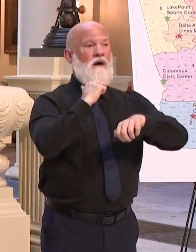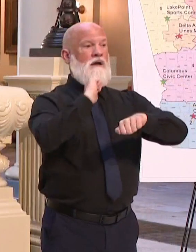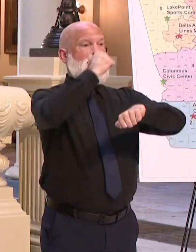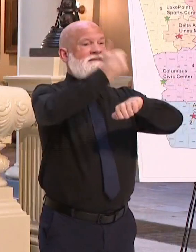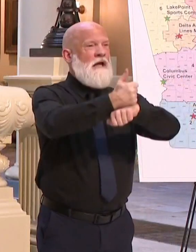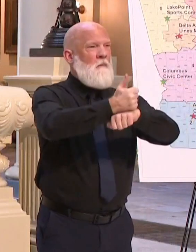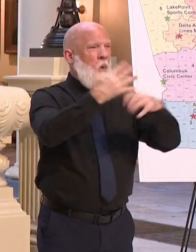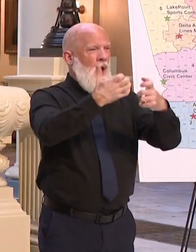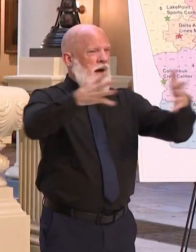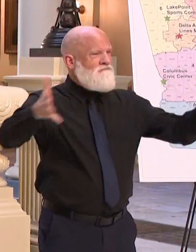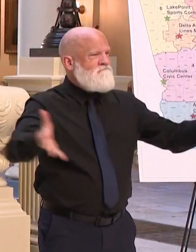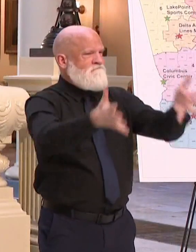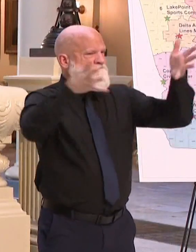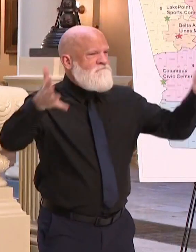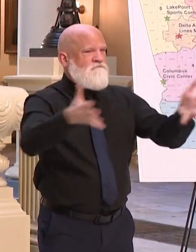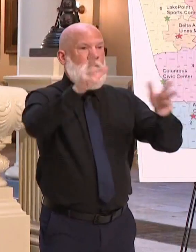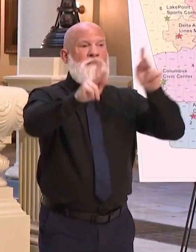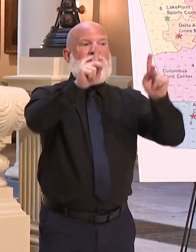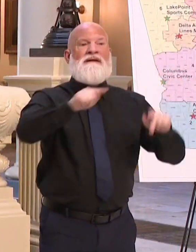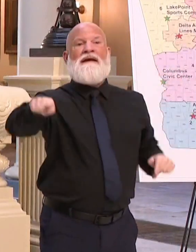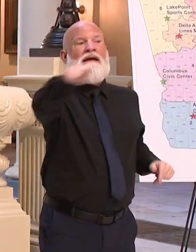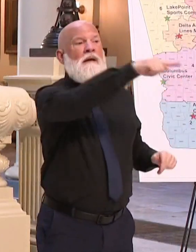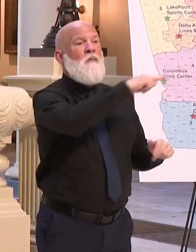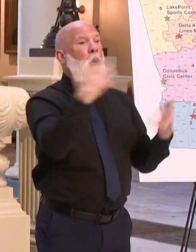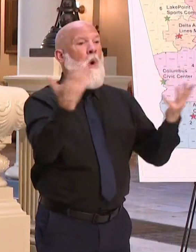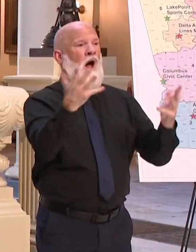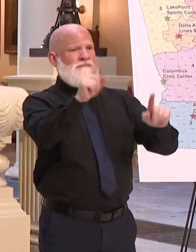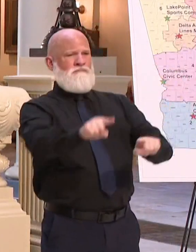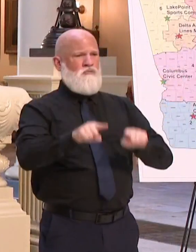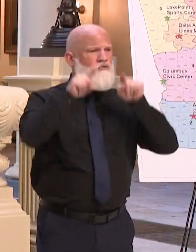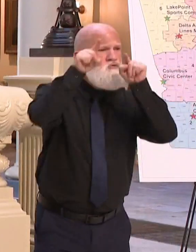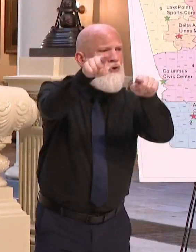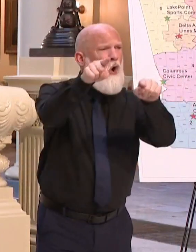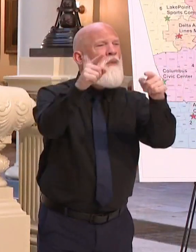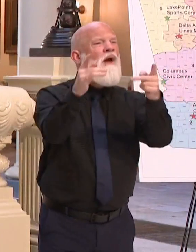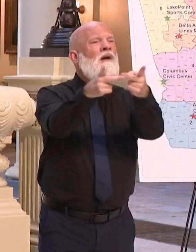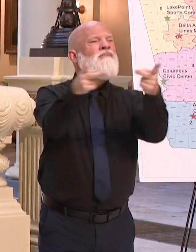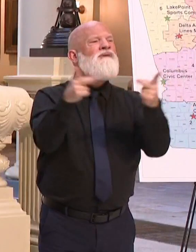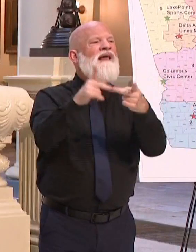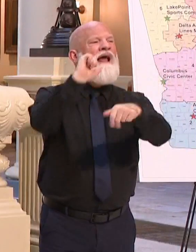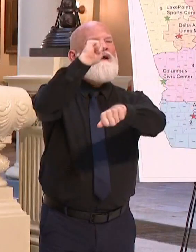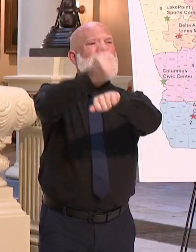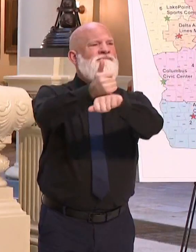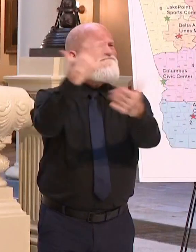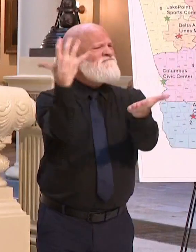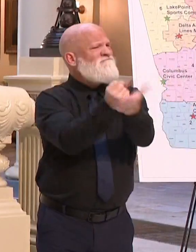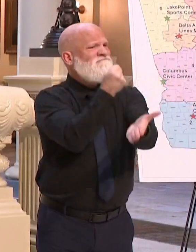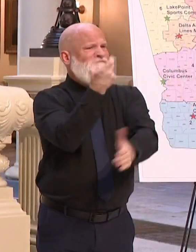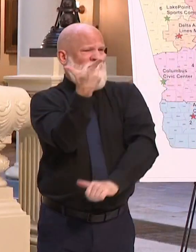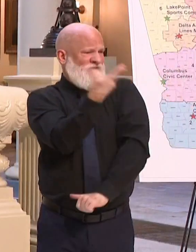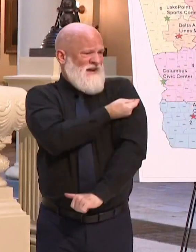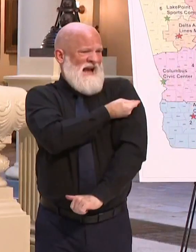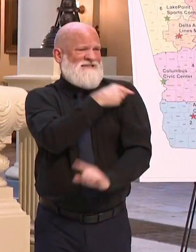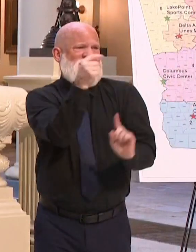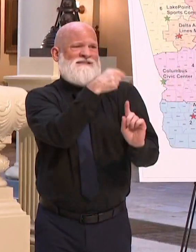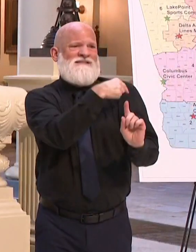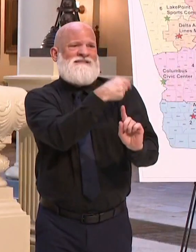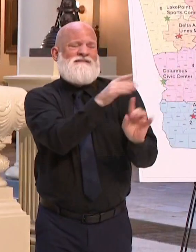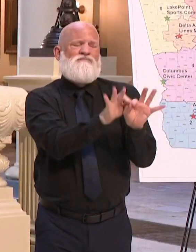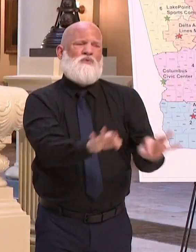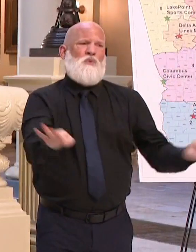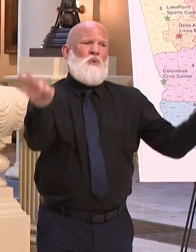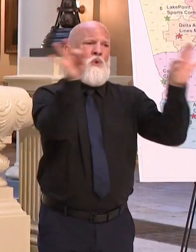to come to these sites, take advantage of the vaccine, and make them feel comfortable. I was thanking his